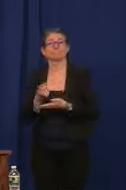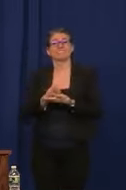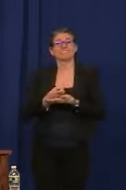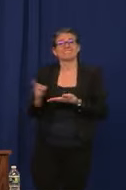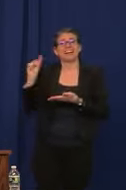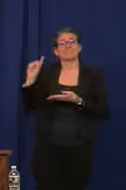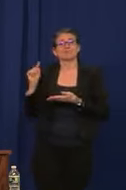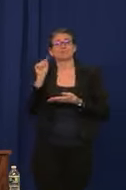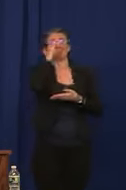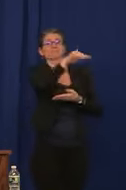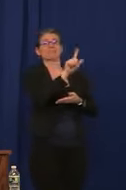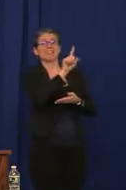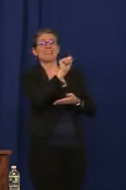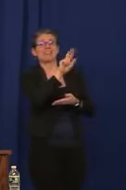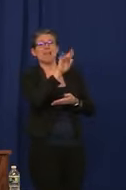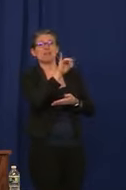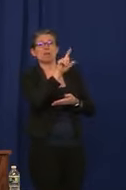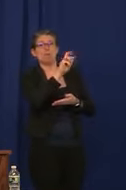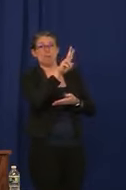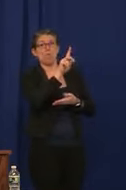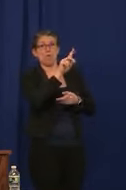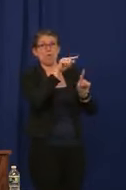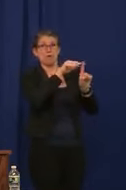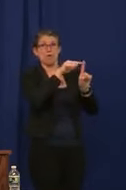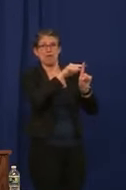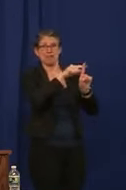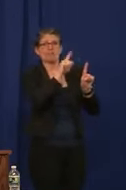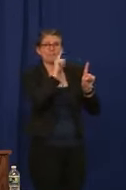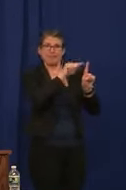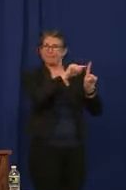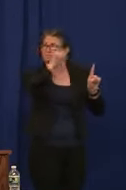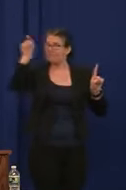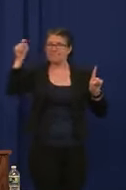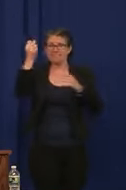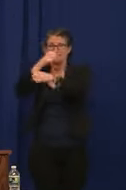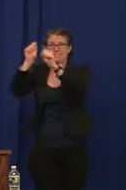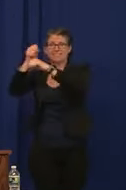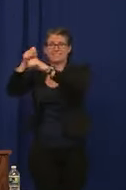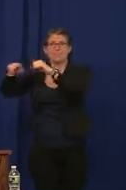explosion, returned home to continue his recuperation.